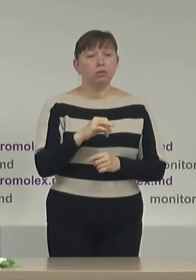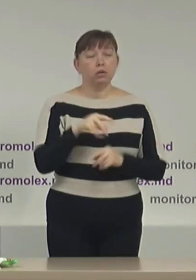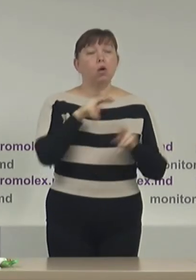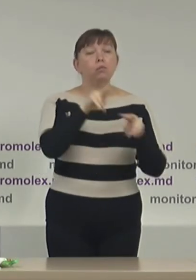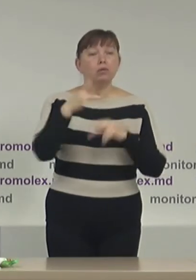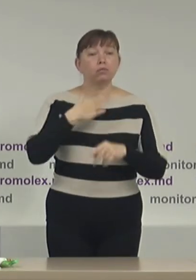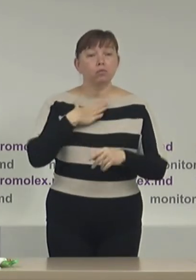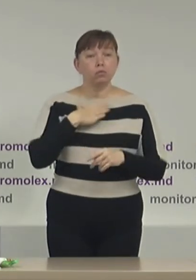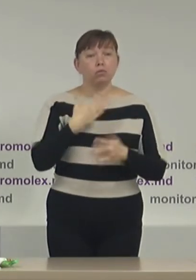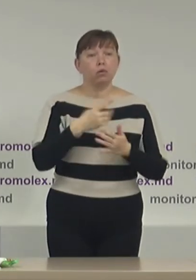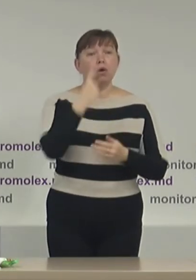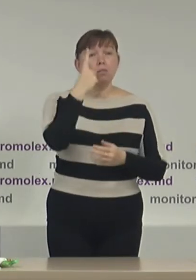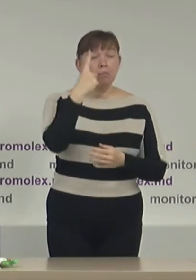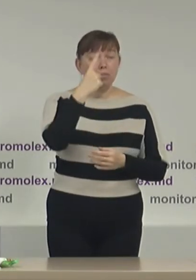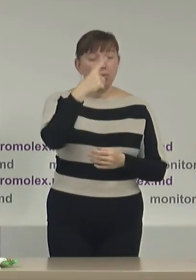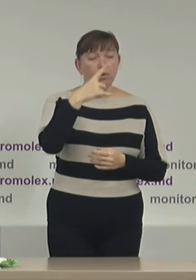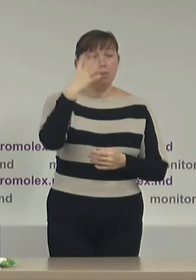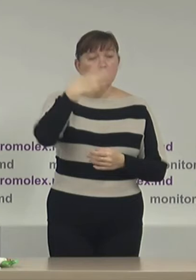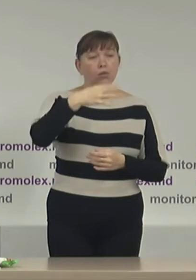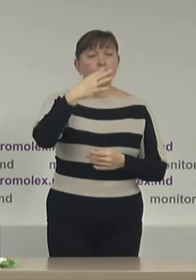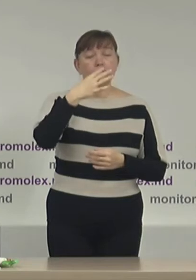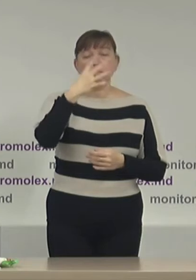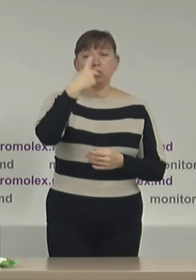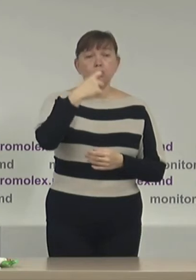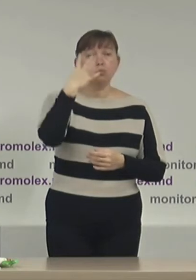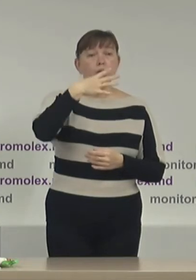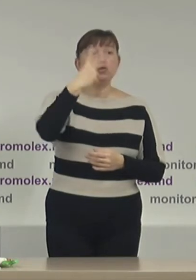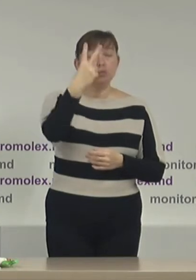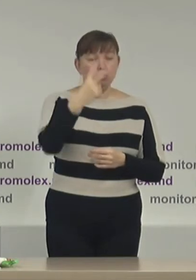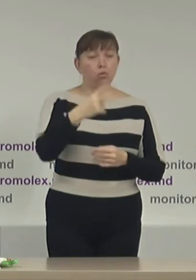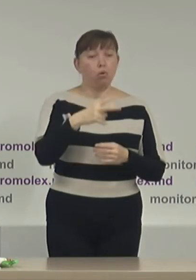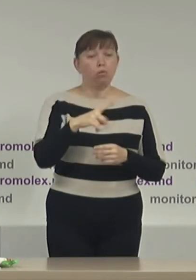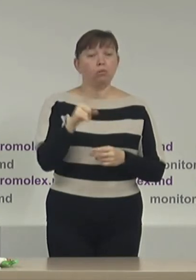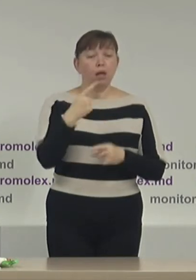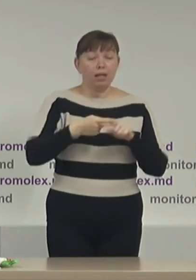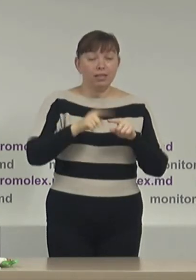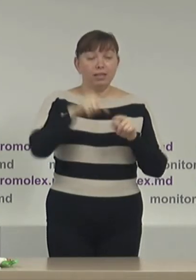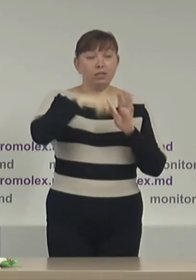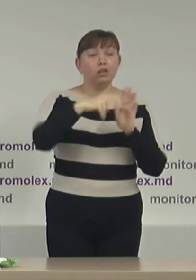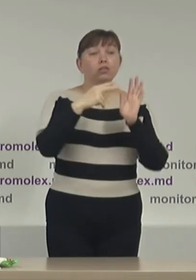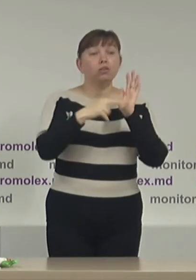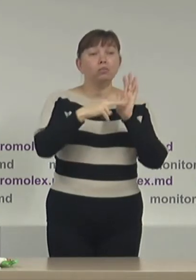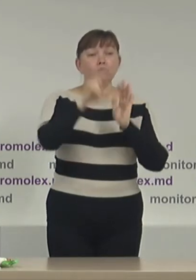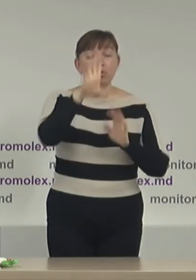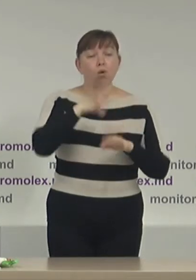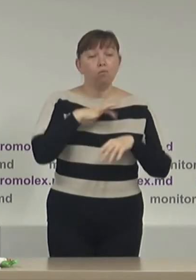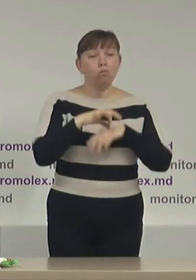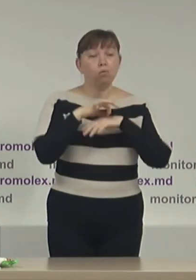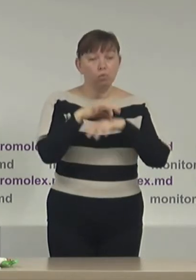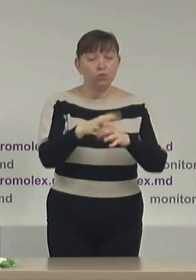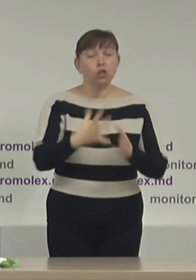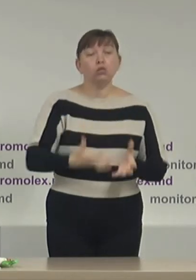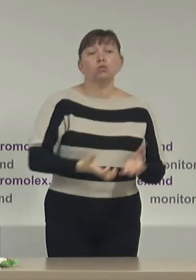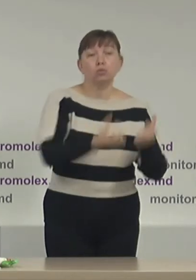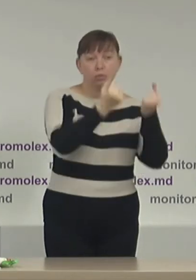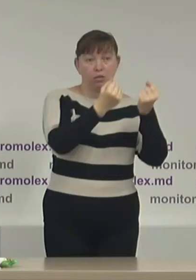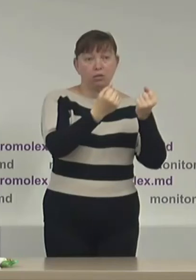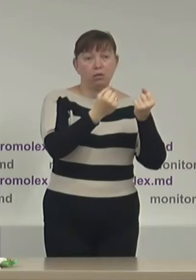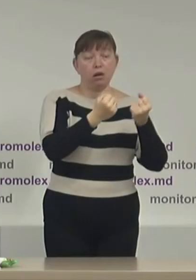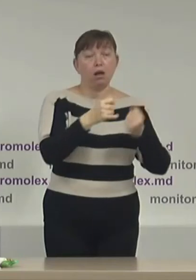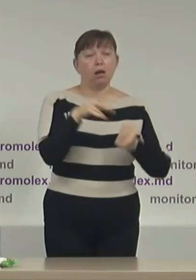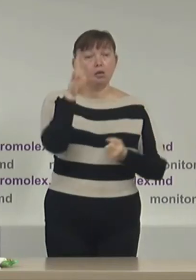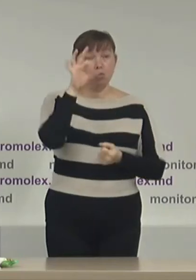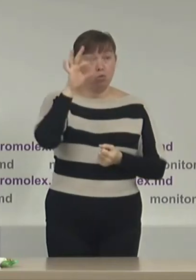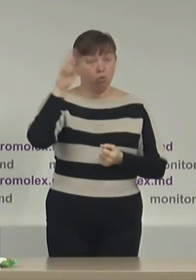Our observers found at least 142 campaigning activities, of which 72 in support